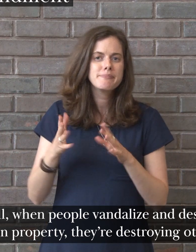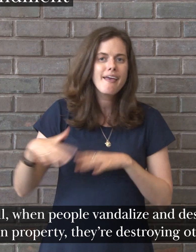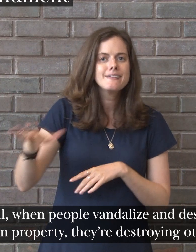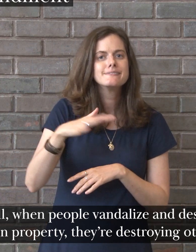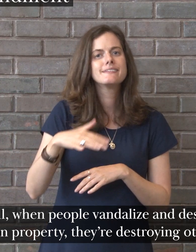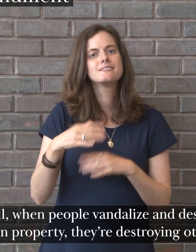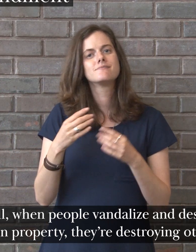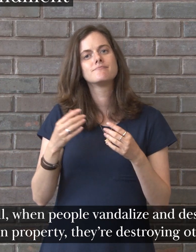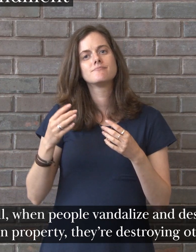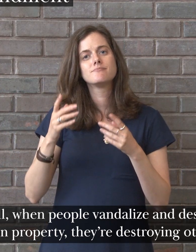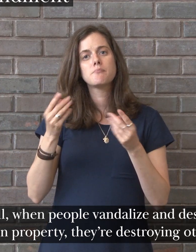people's work.